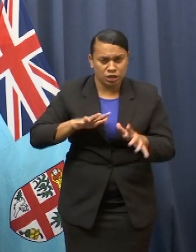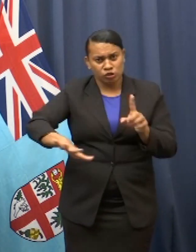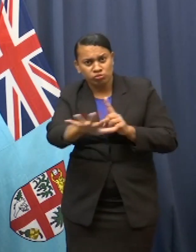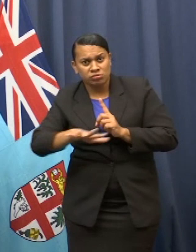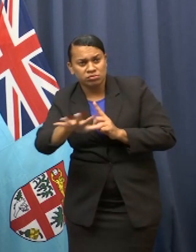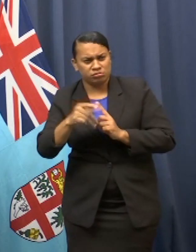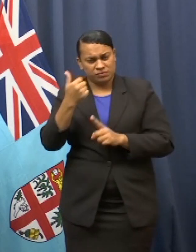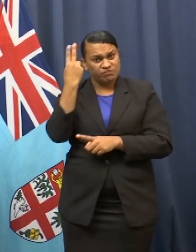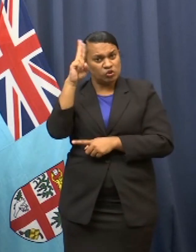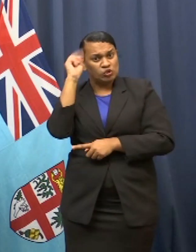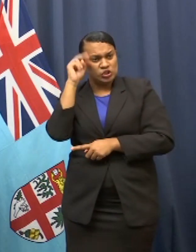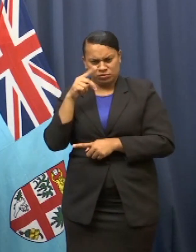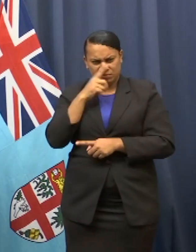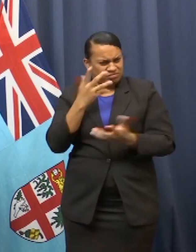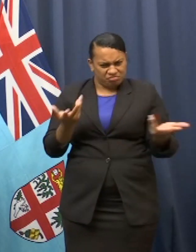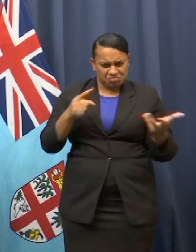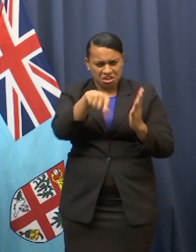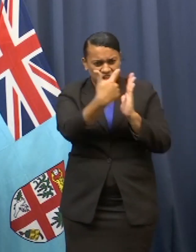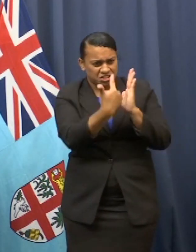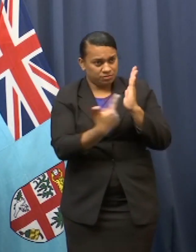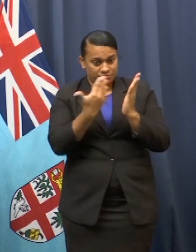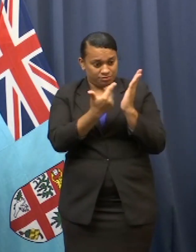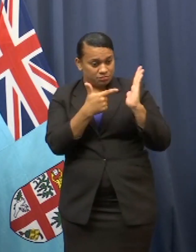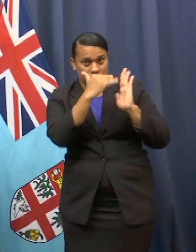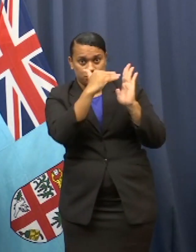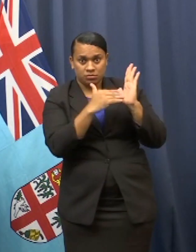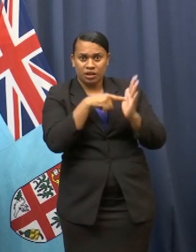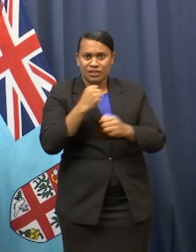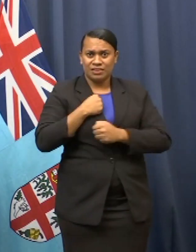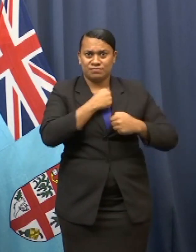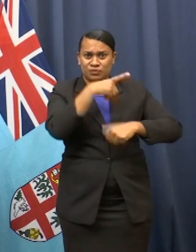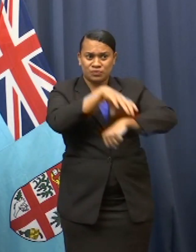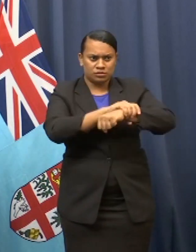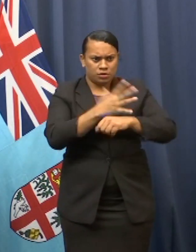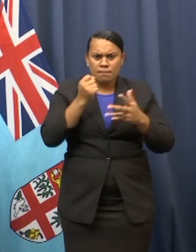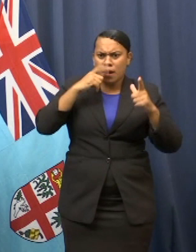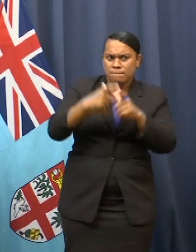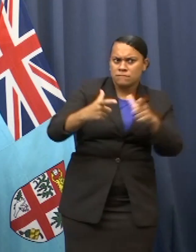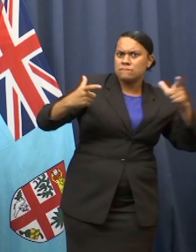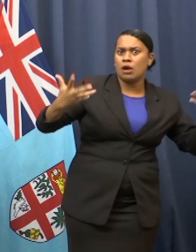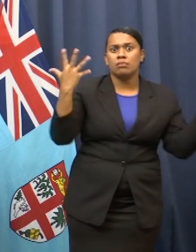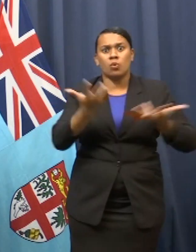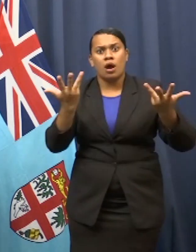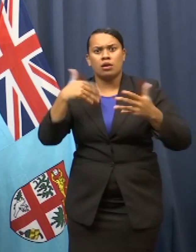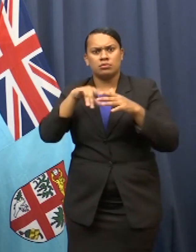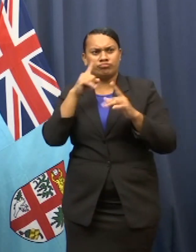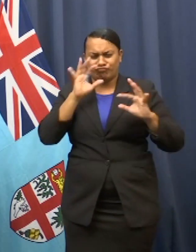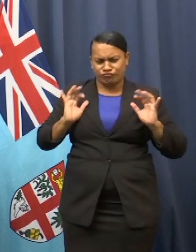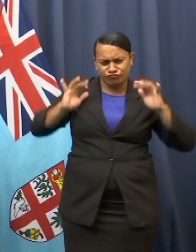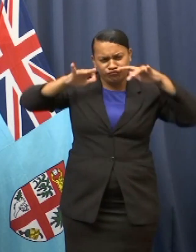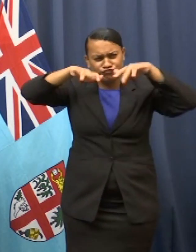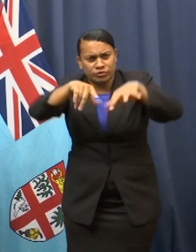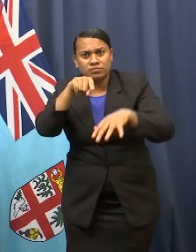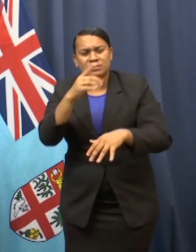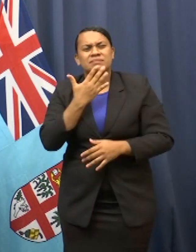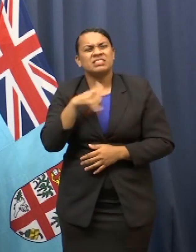enforcement effort. If you see a large gathering going on, tell them to show some care and cancel it.